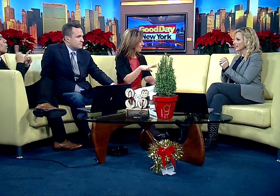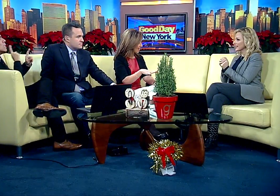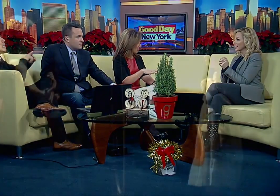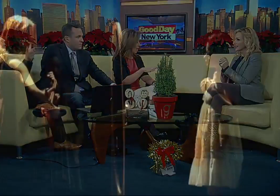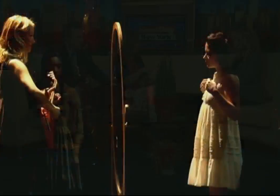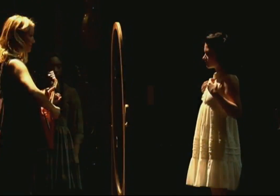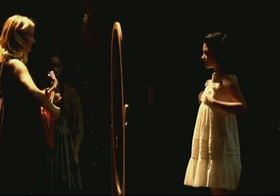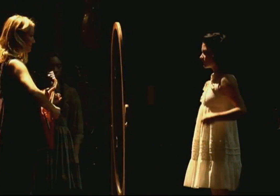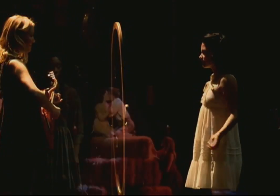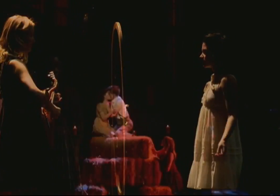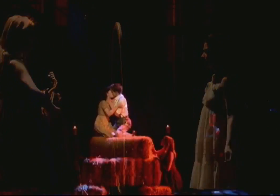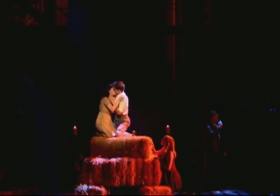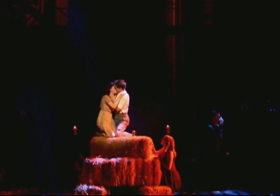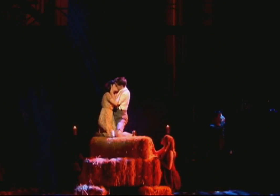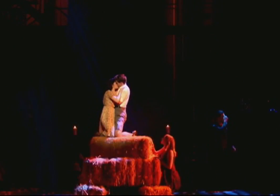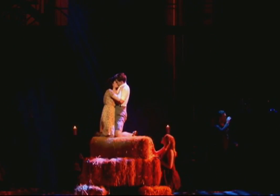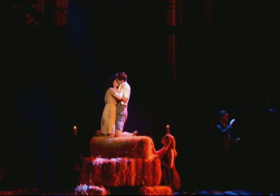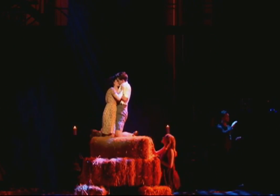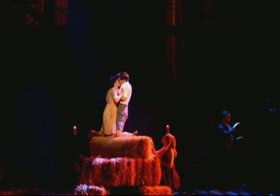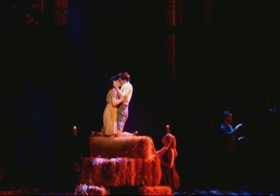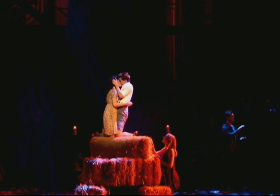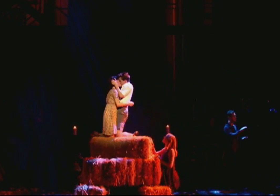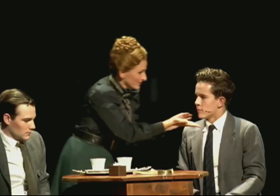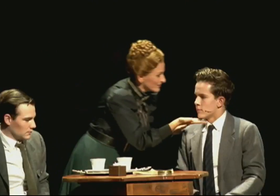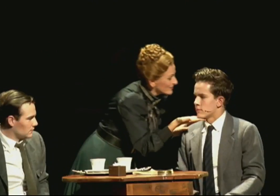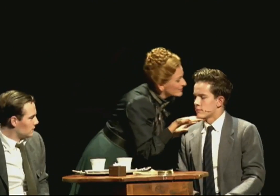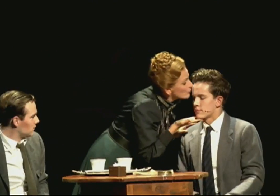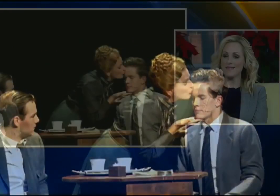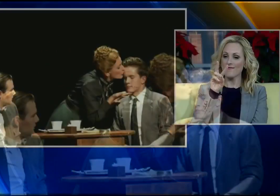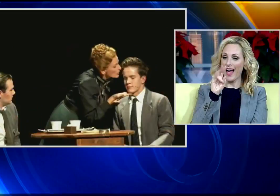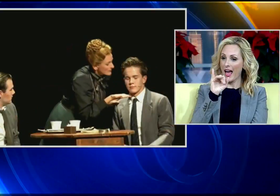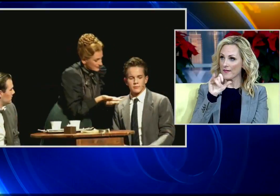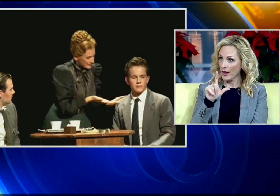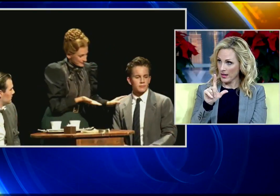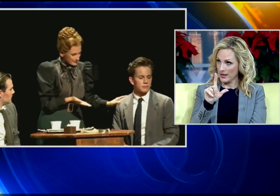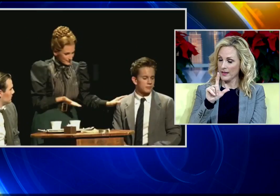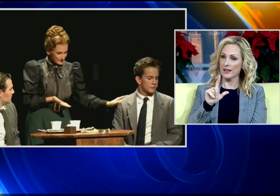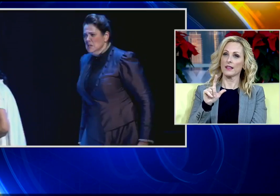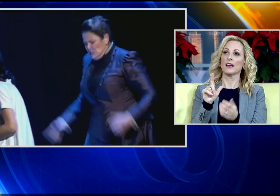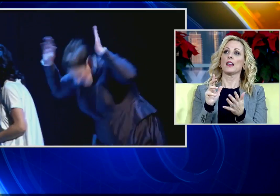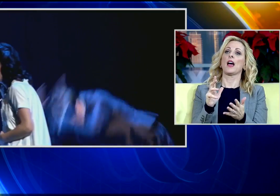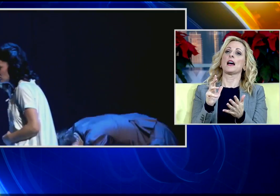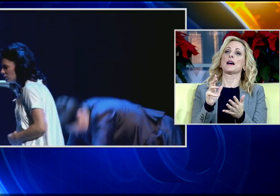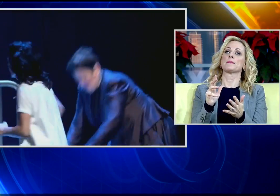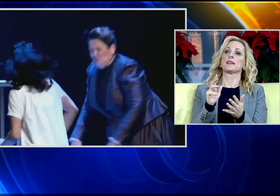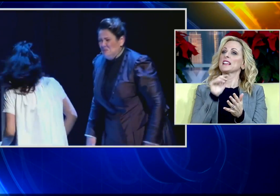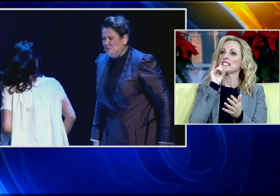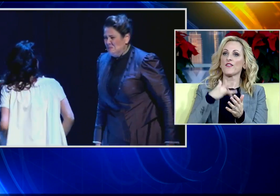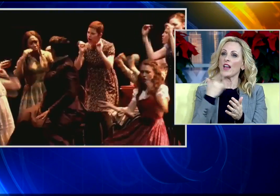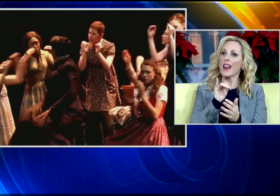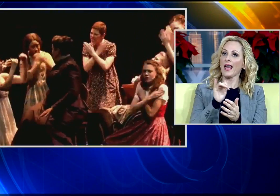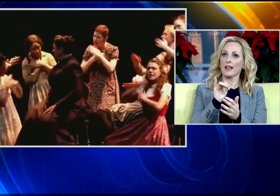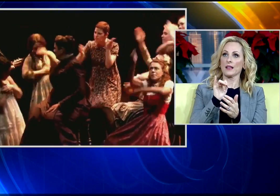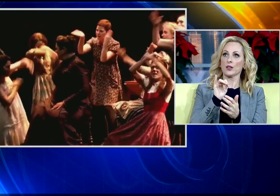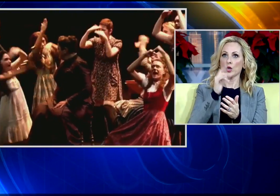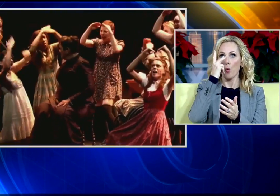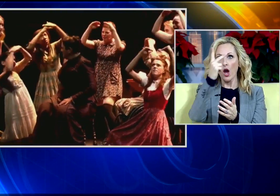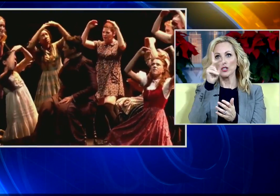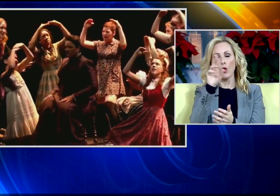this time around? It's different this time. I mean, even though they call it a revival, I think it doesn't feel like a revival. It's more